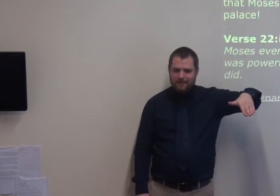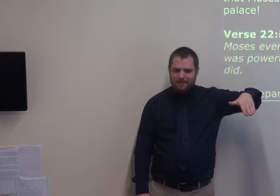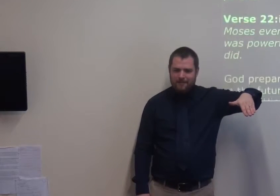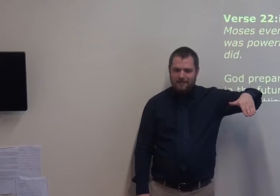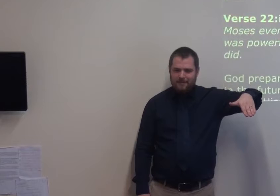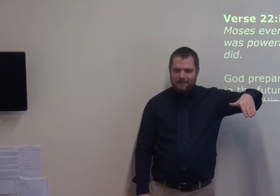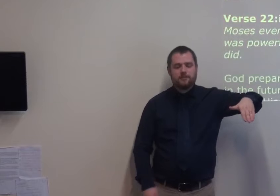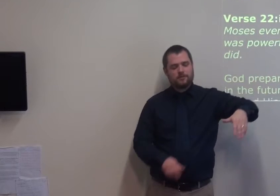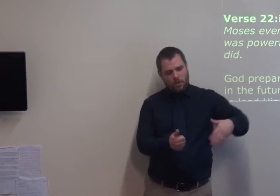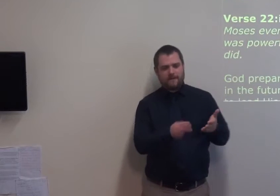Verse 22.